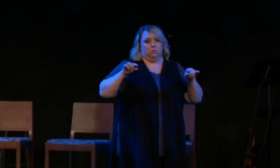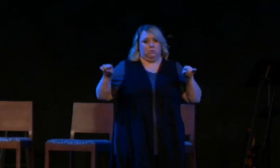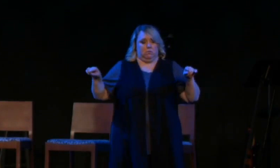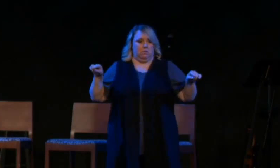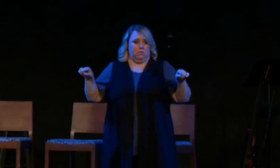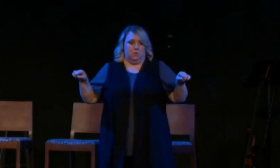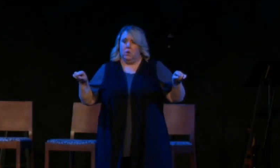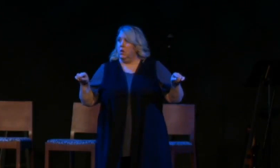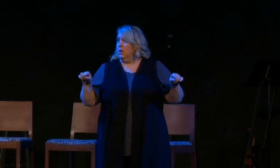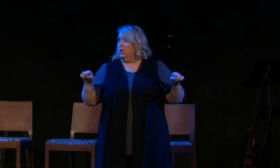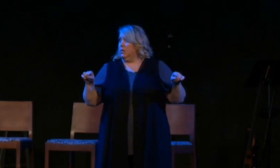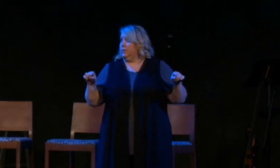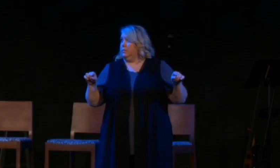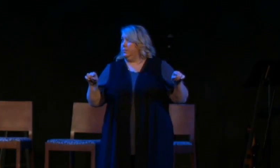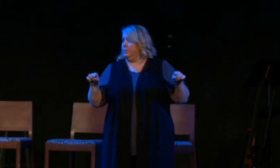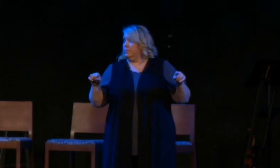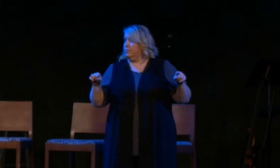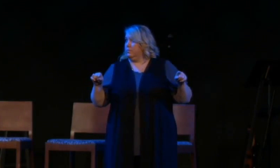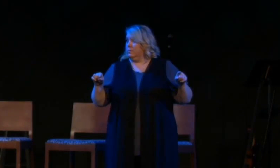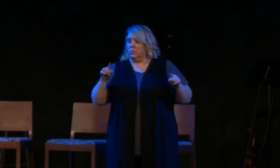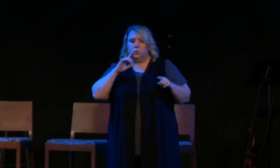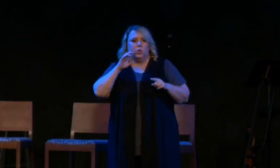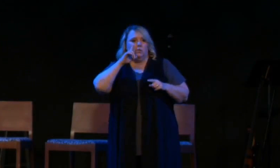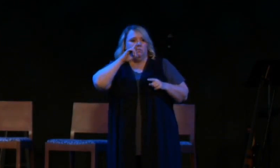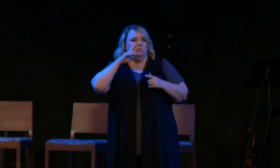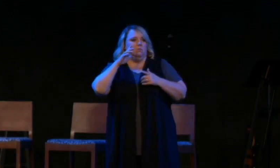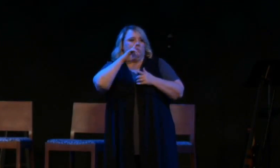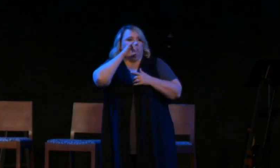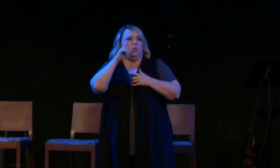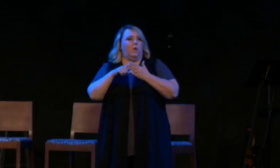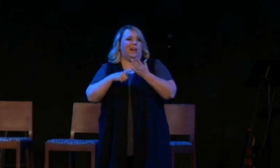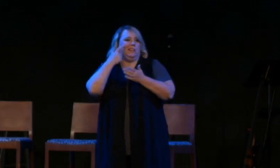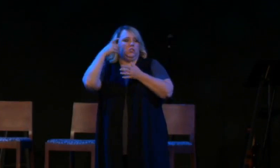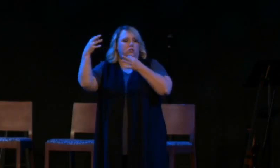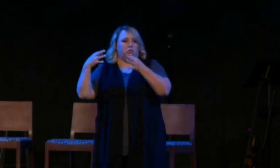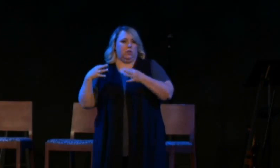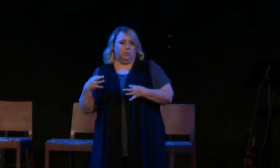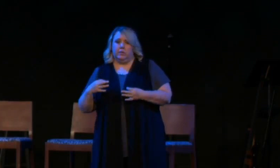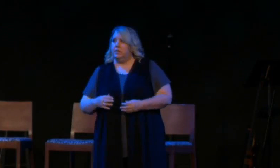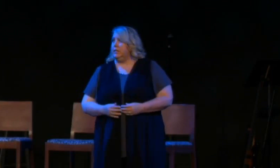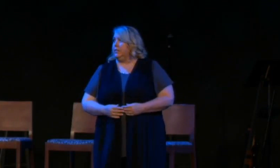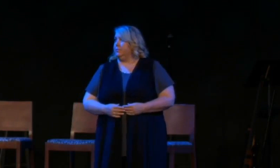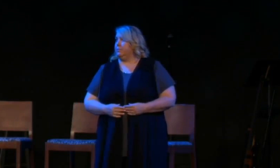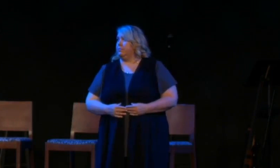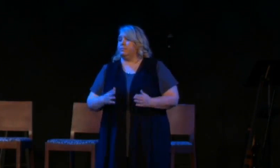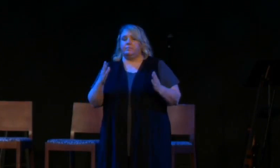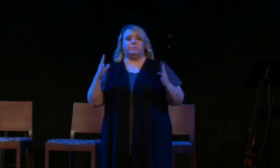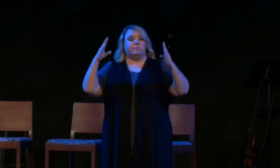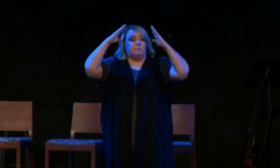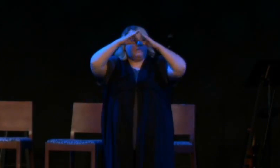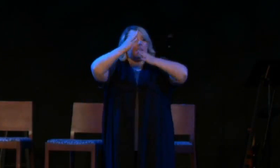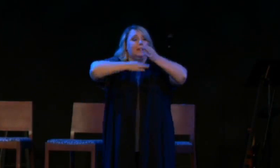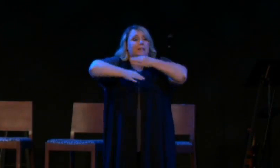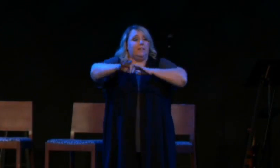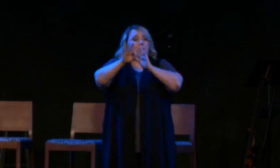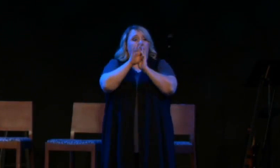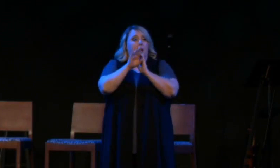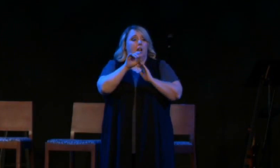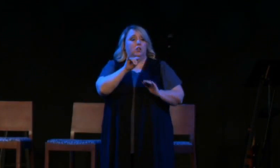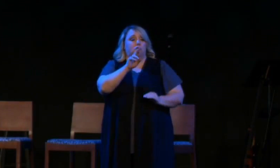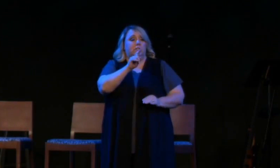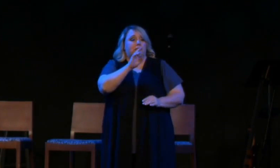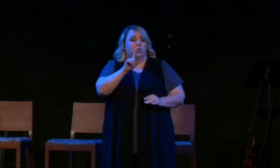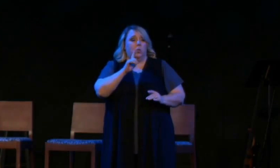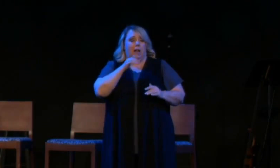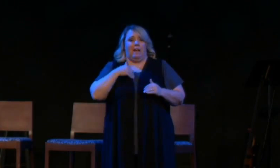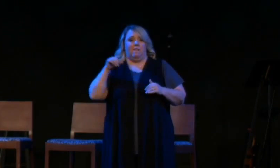the traditional branch would be like what I just described. And likewise with bishops, instead of electing at a jurisdictional level, we would have these three